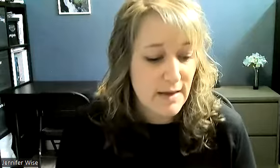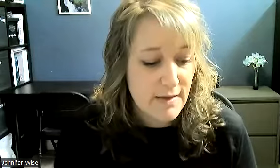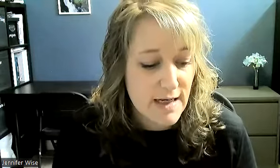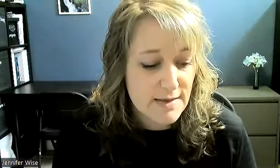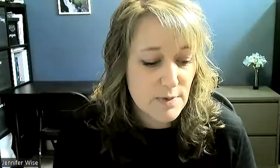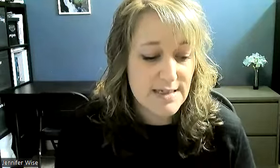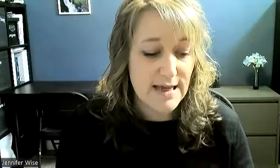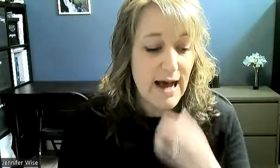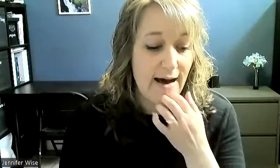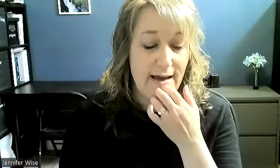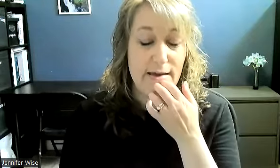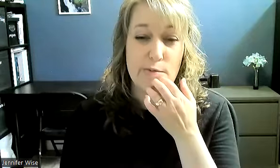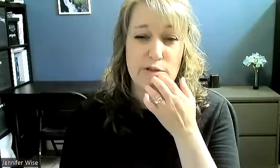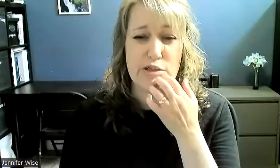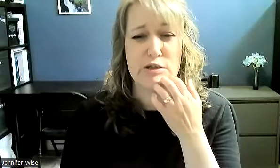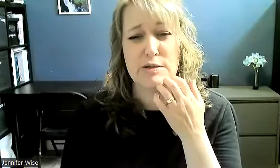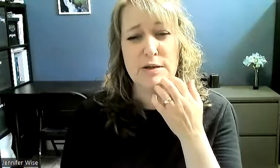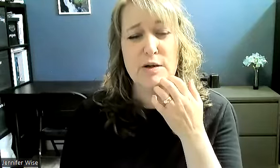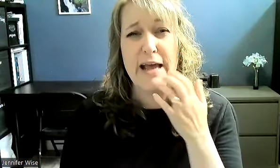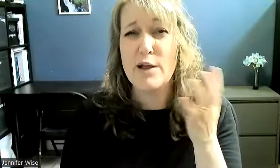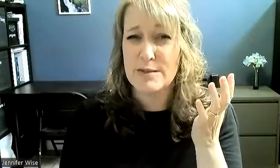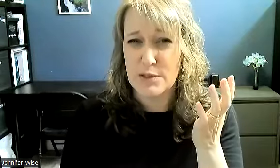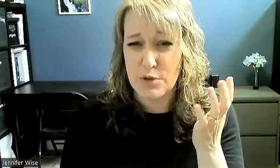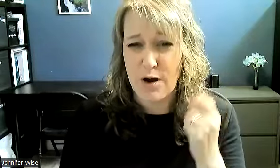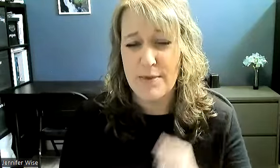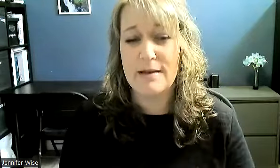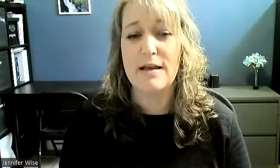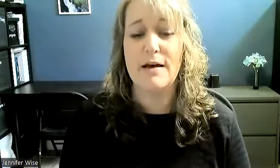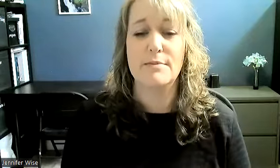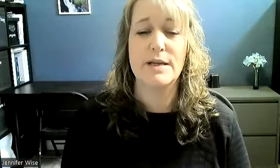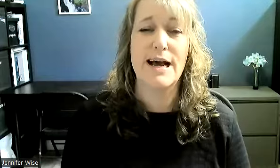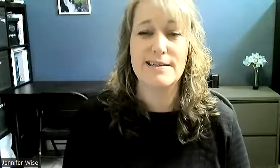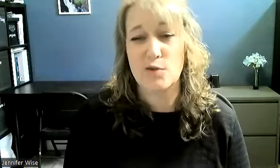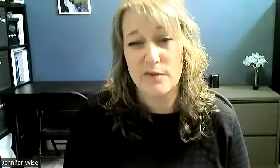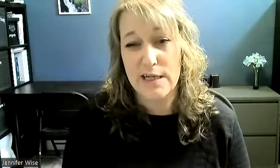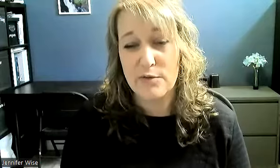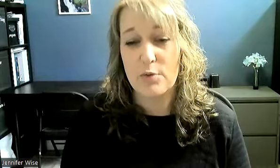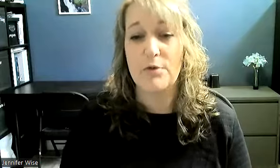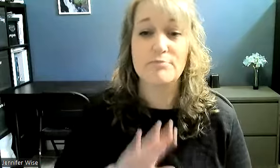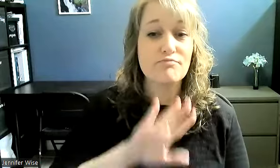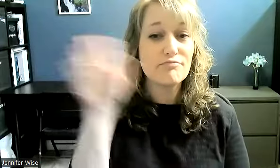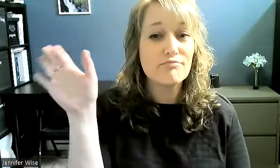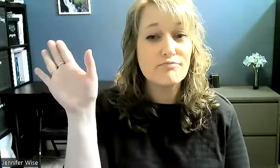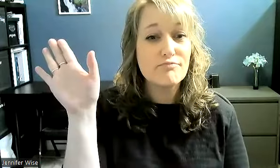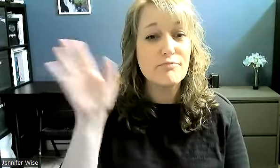The next one is hi, which is just, hello is much more common, but hi is sort of an informal,